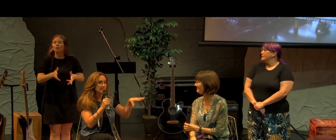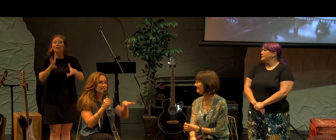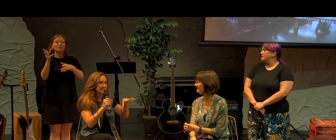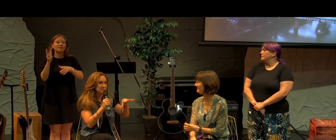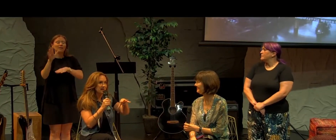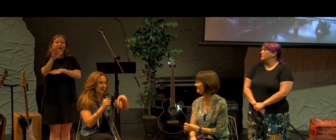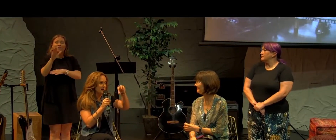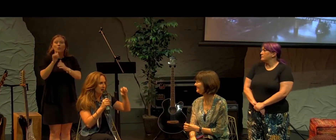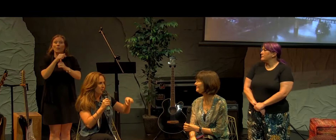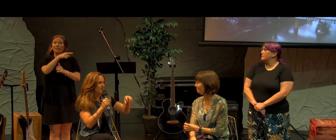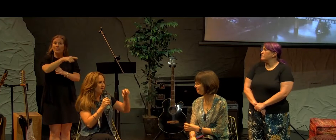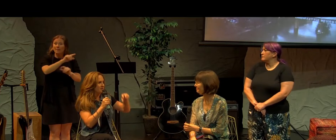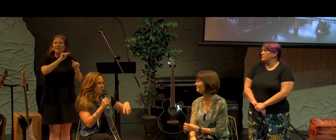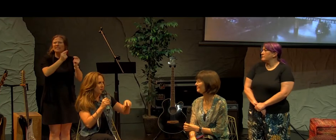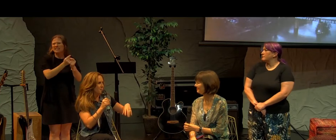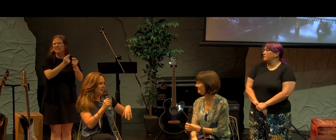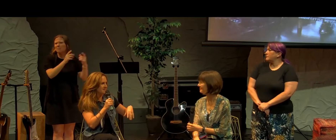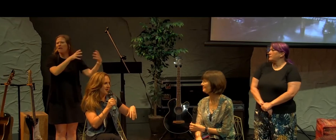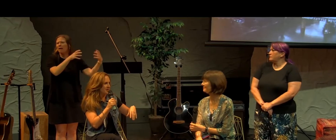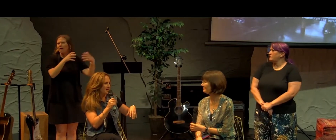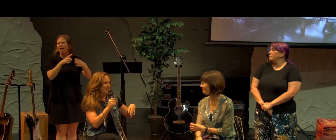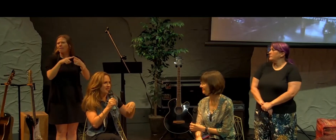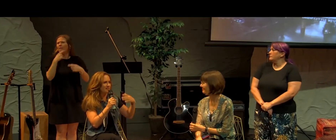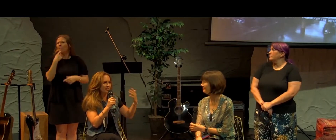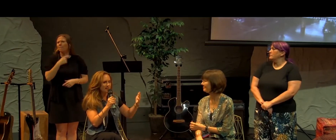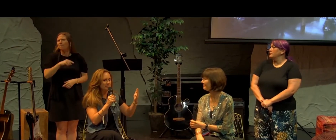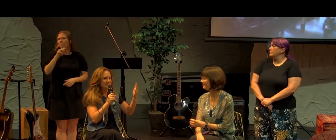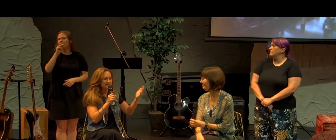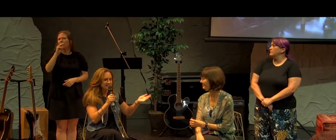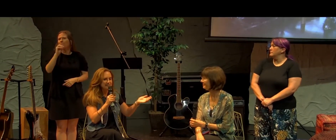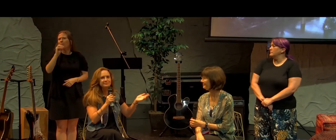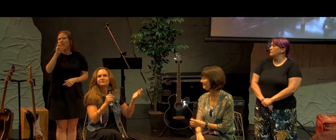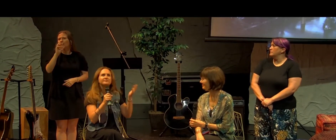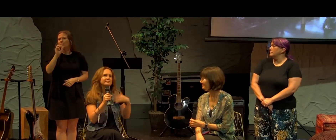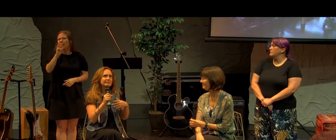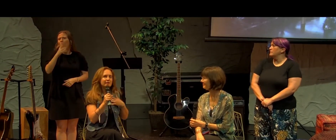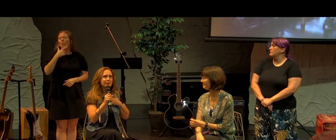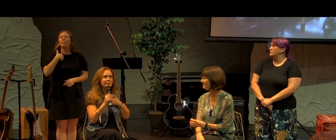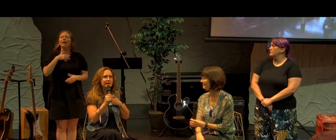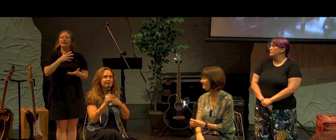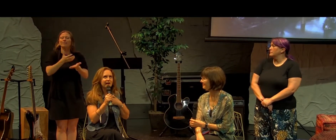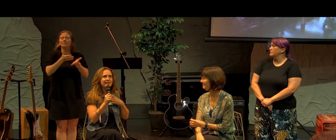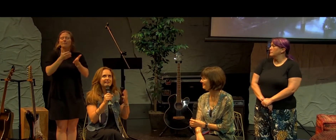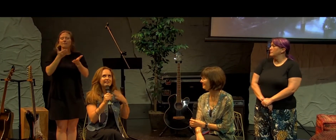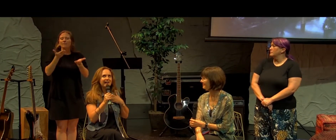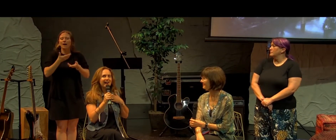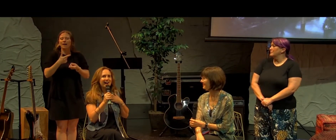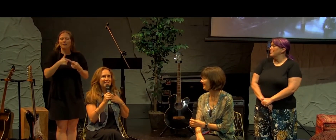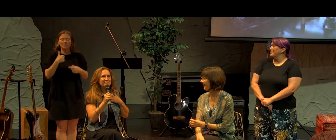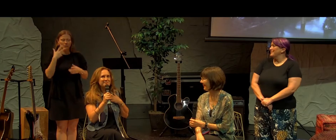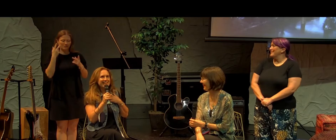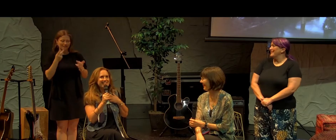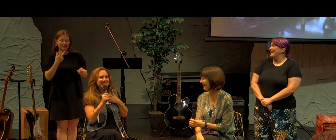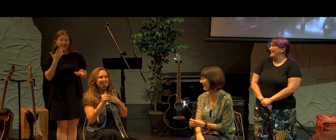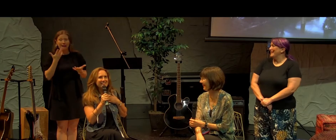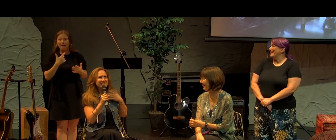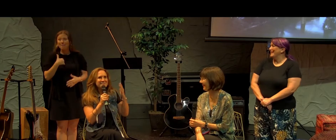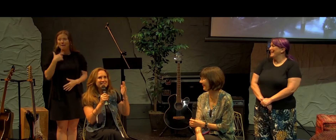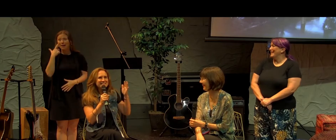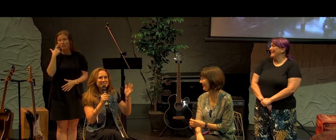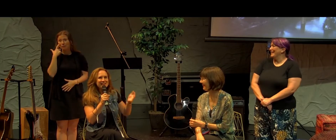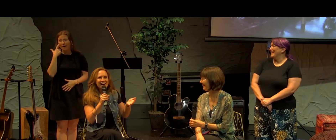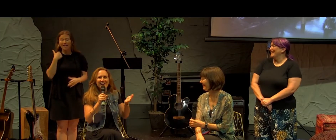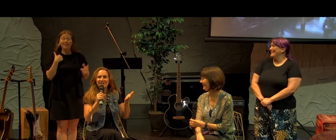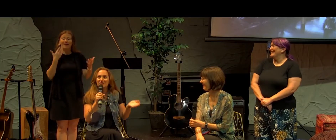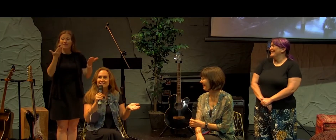and the team that had come from Moscow, and they invited me to visit. Why am I crying? They invited me